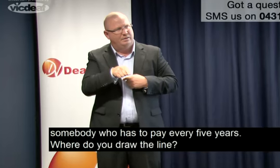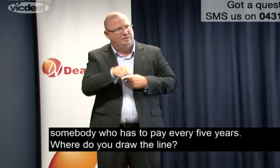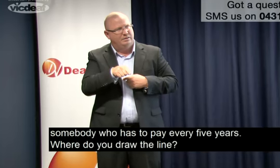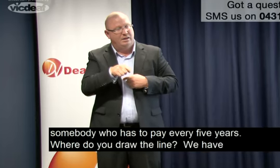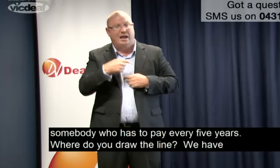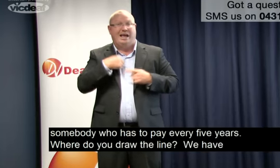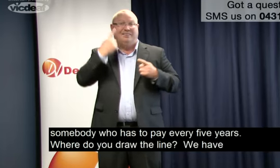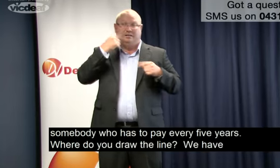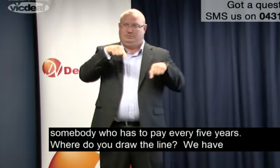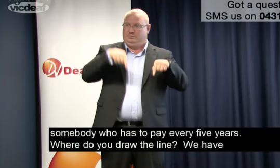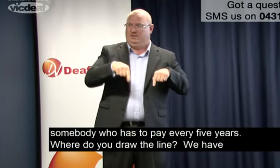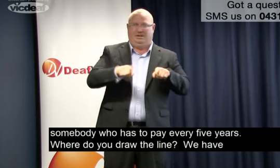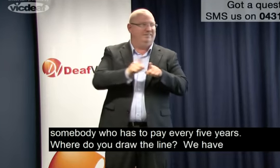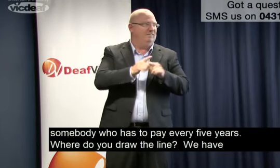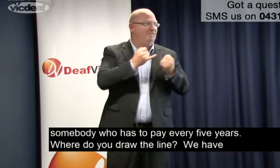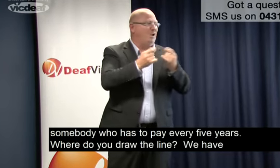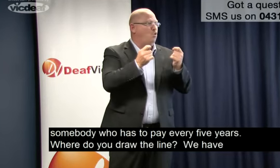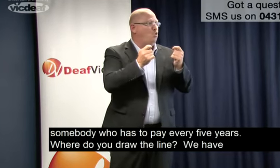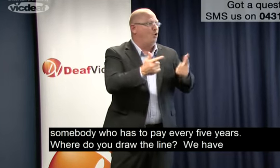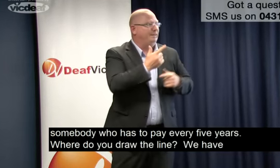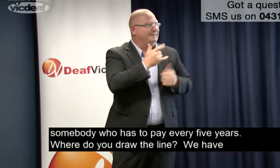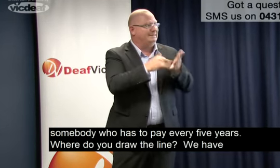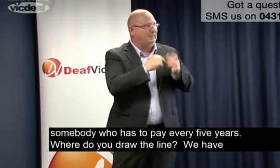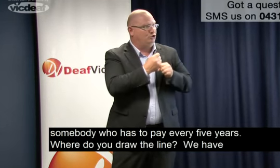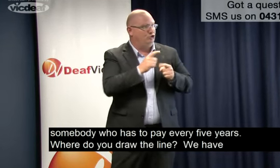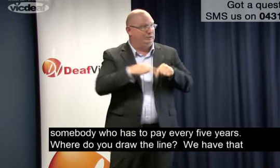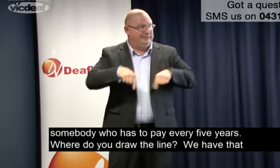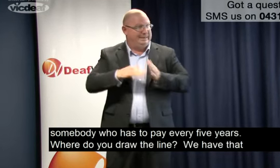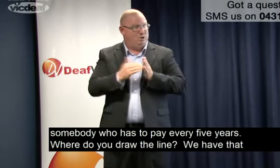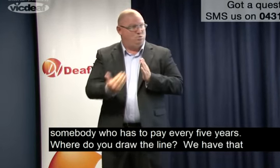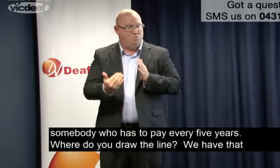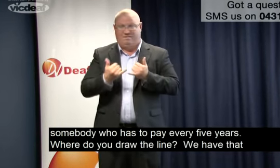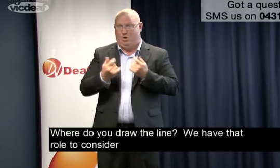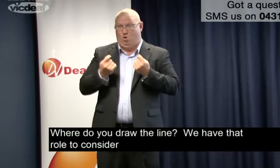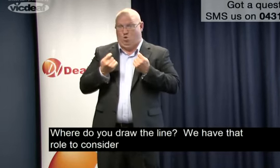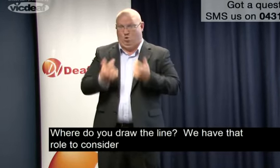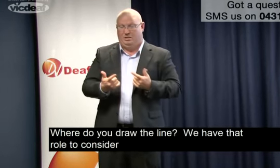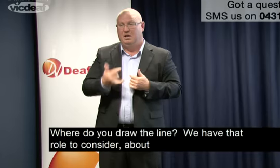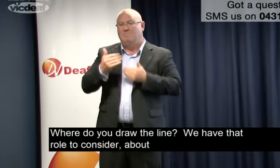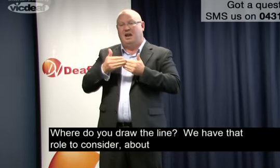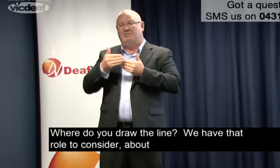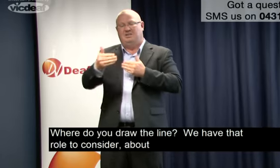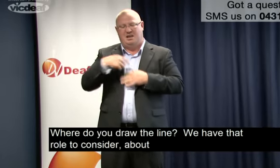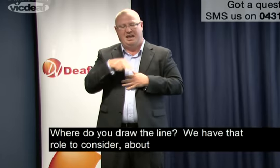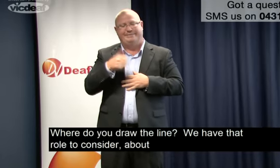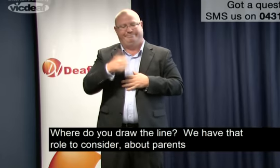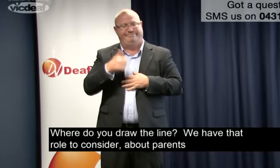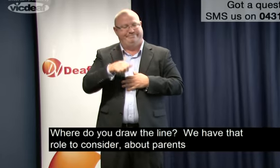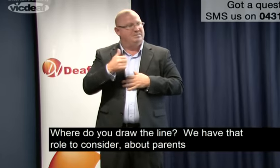that's something we need to consider about parents who are fluent in signing and parents who are not. We are in the early stages of this process at this point in